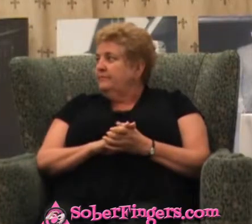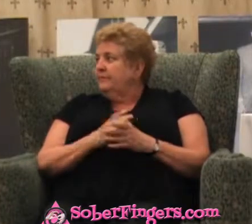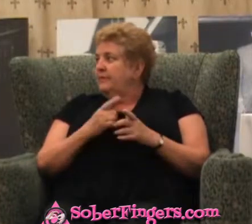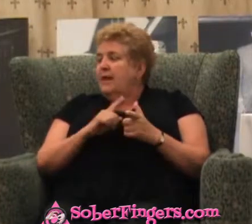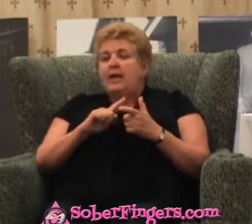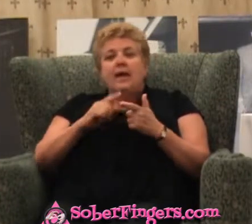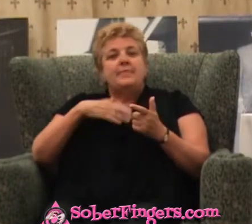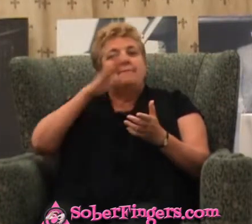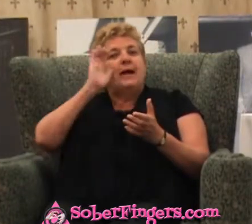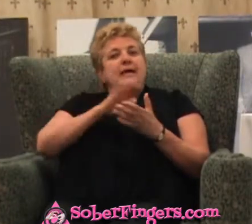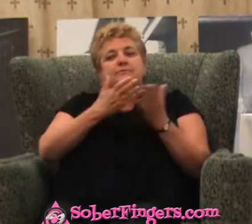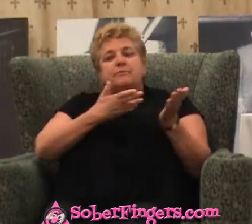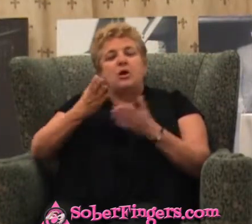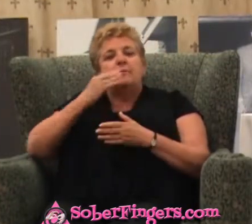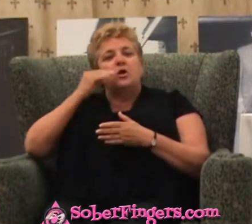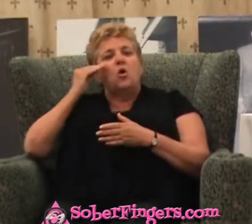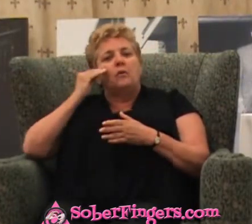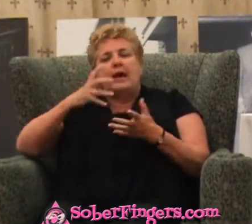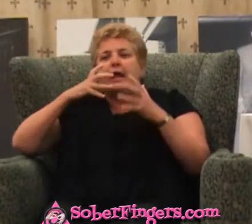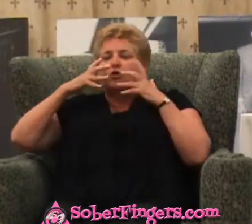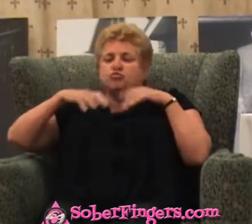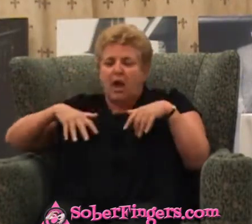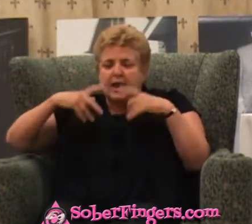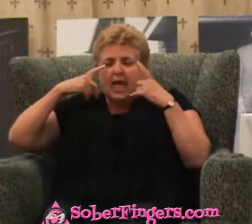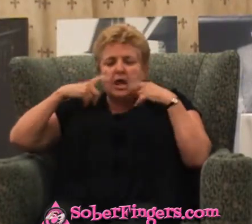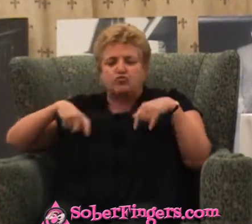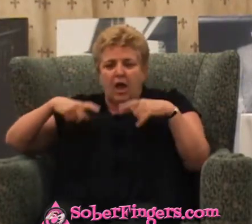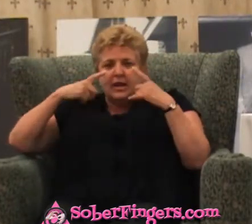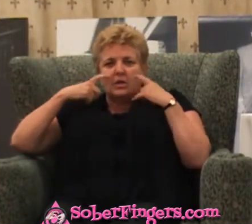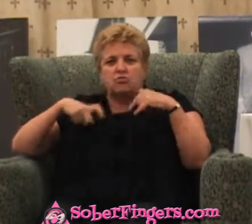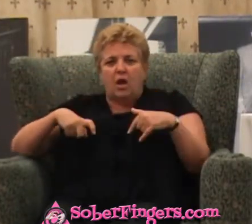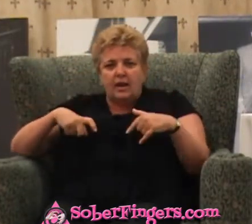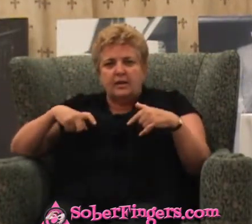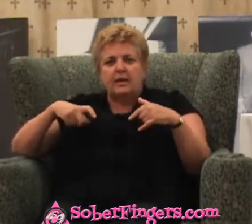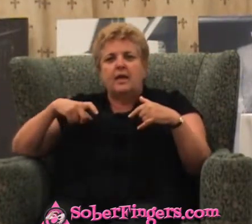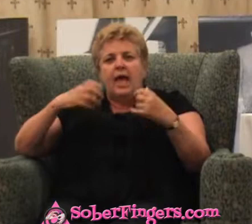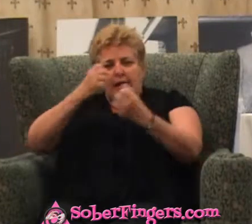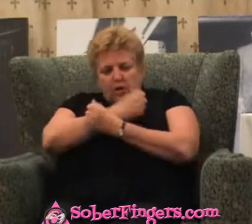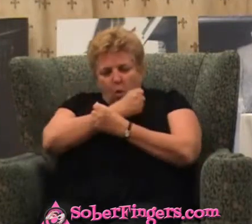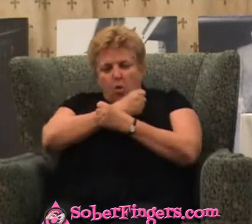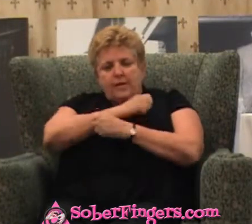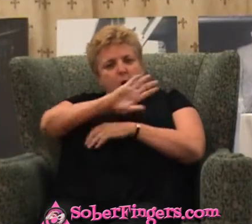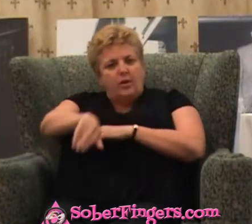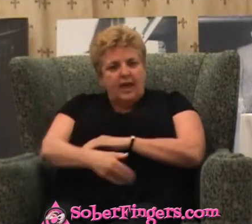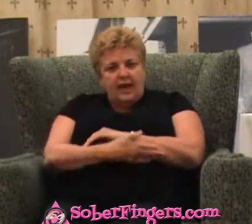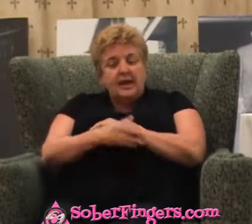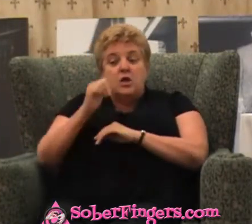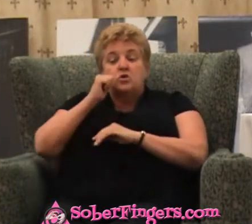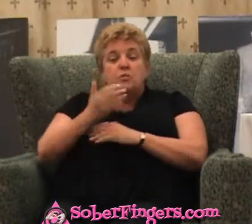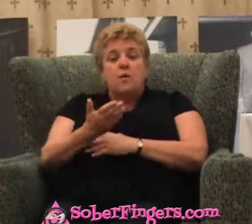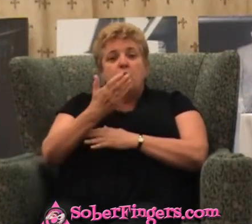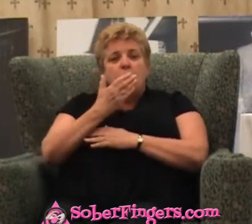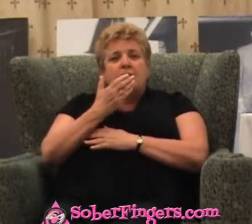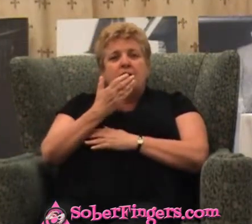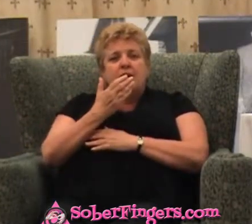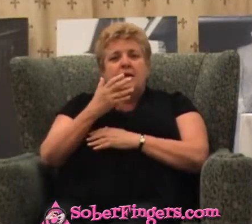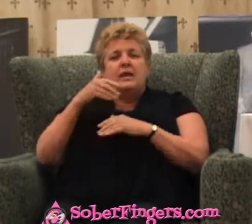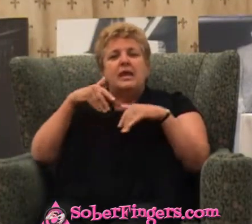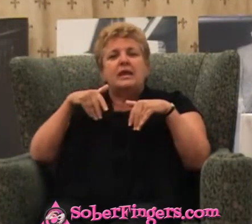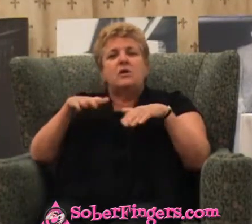back home, and I sobbed, and I cried the whole day, the whole night. And the next morning, he went outside to walk Cream Puff. And when